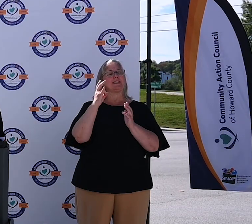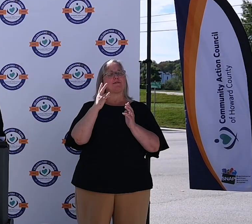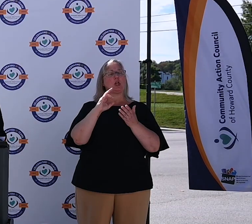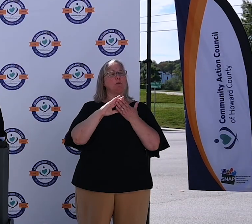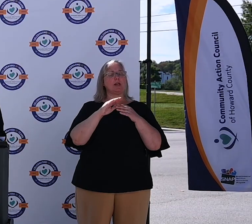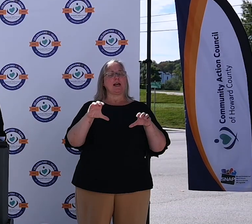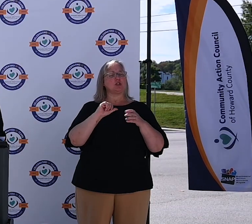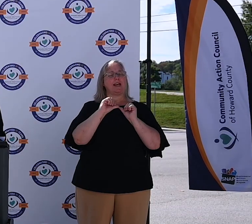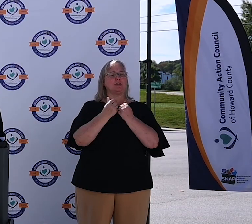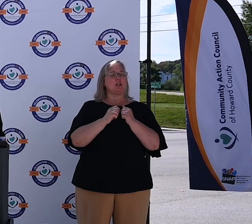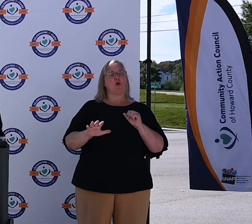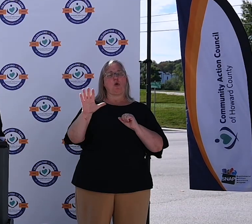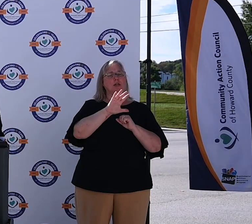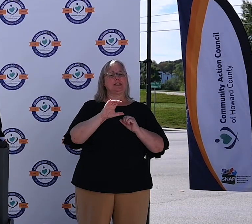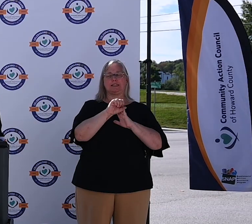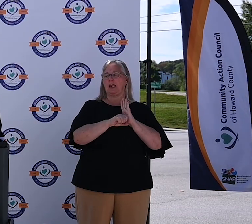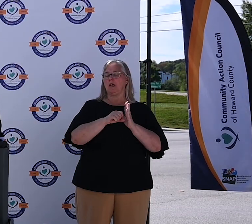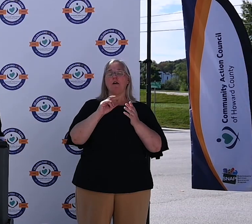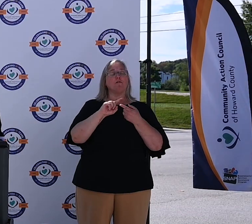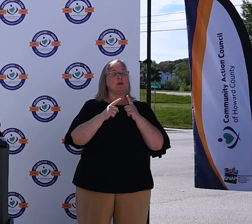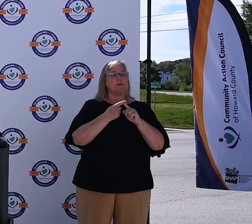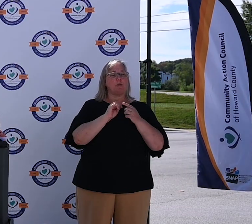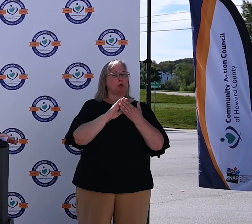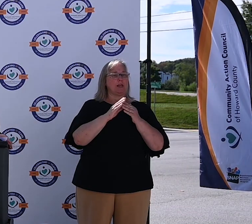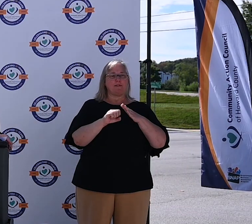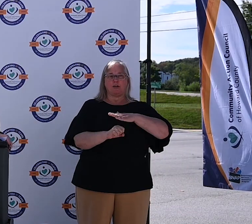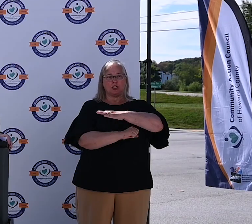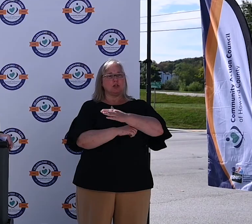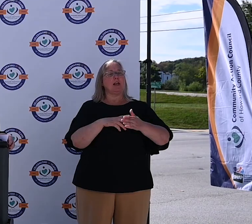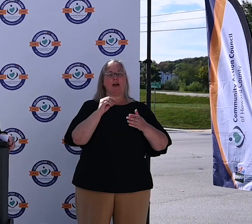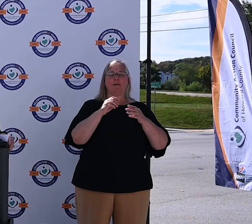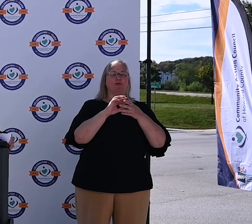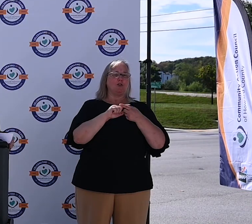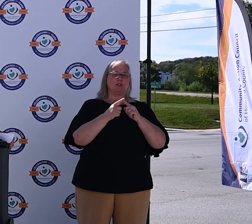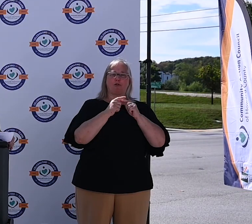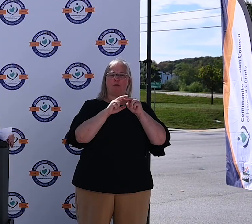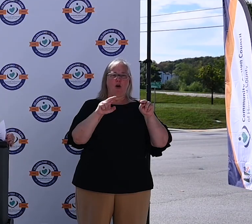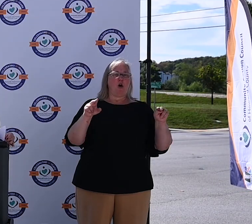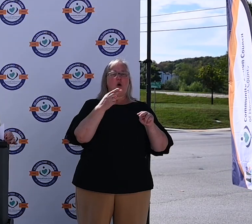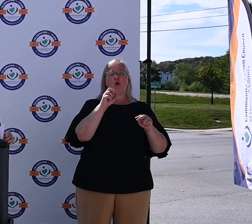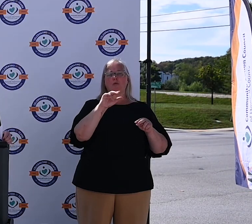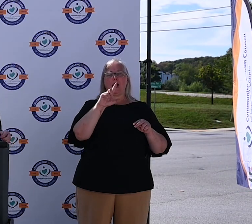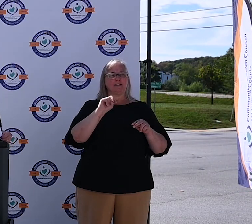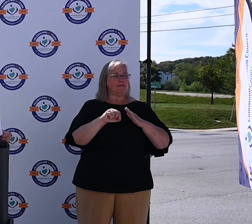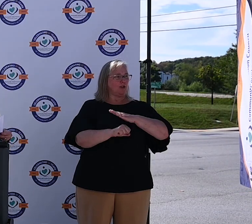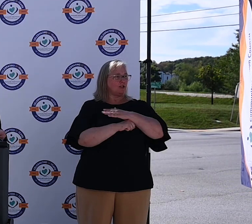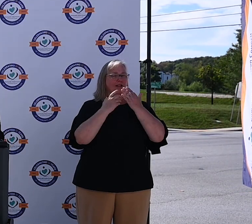across the state. Our friends from the Community Foundation and our friends from the Horizon Foundation. Thank you all so much for being